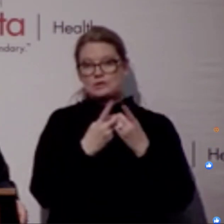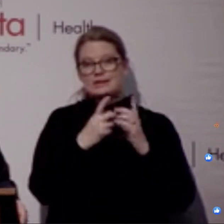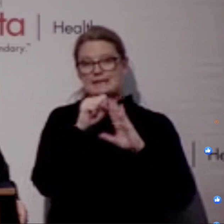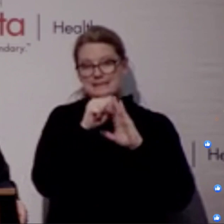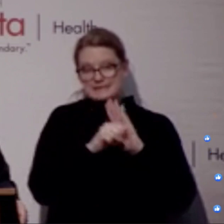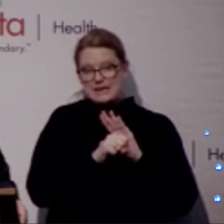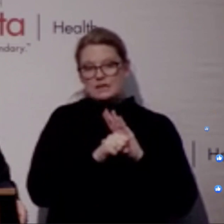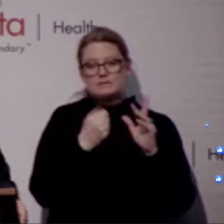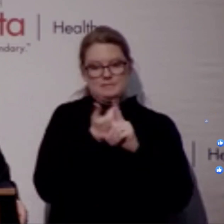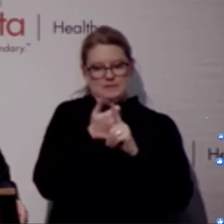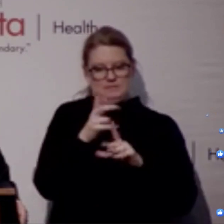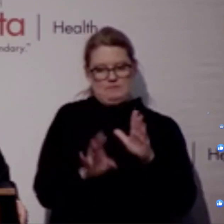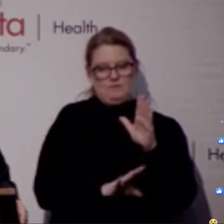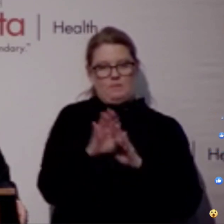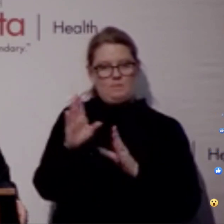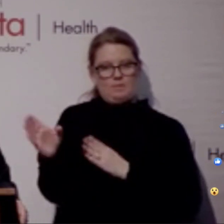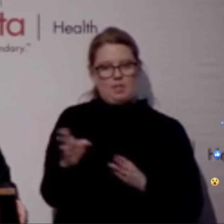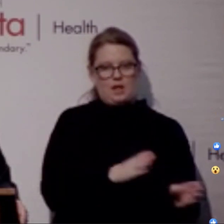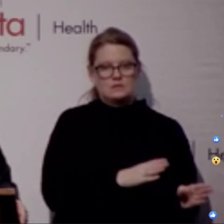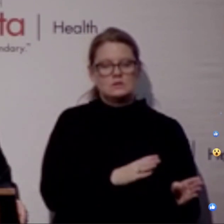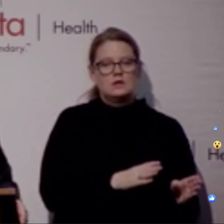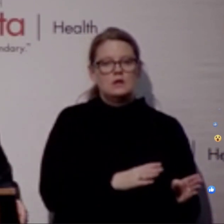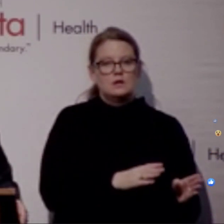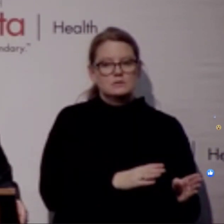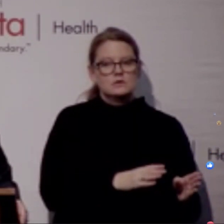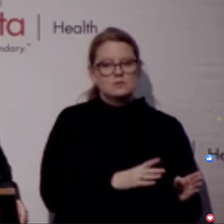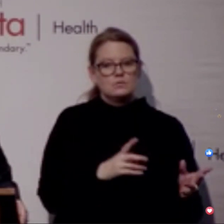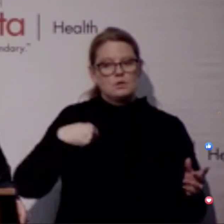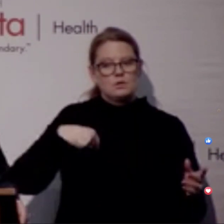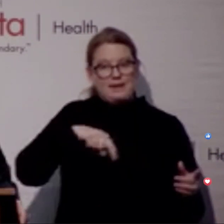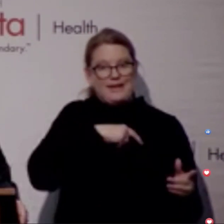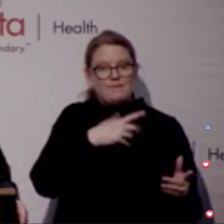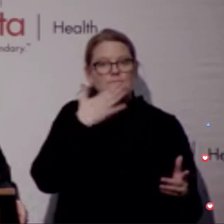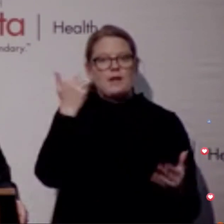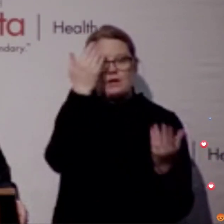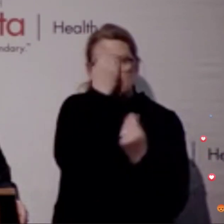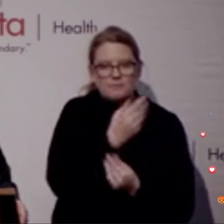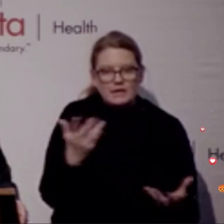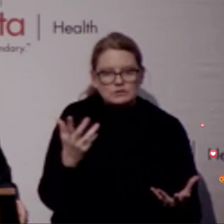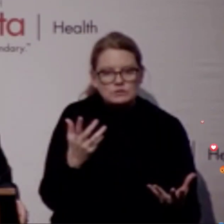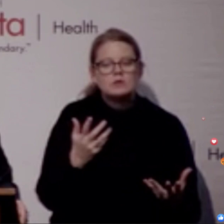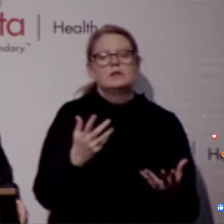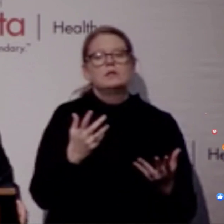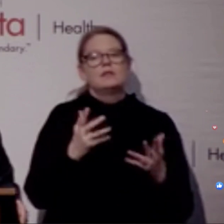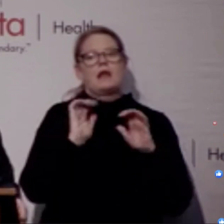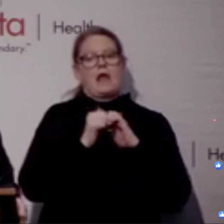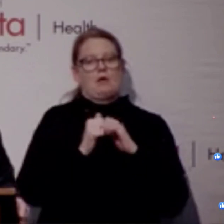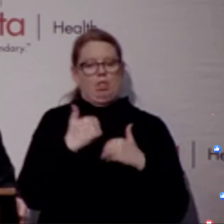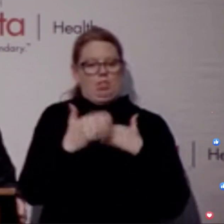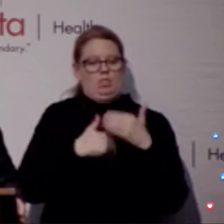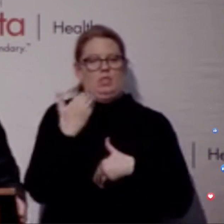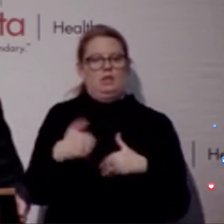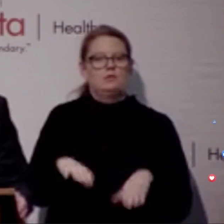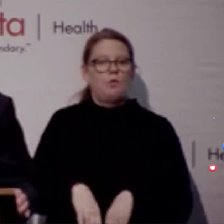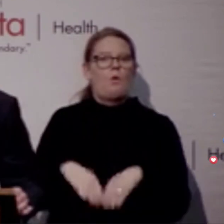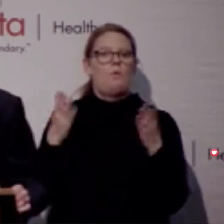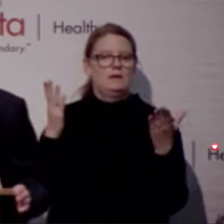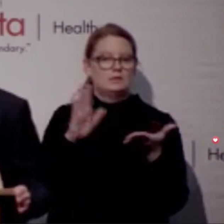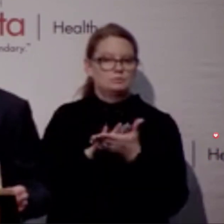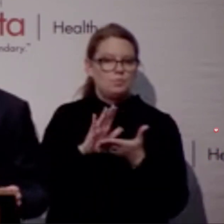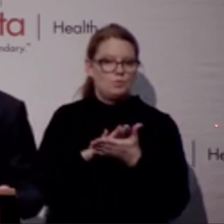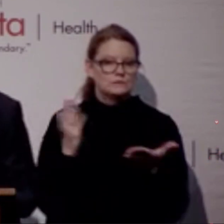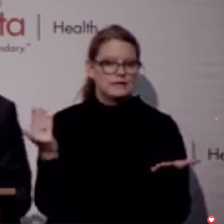plans for when we have better data than how we would go through a process of reopening our schools.